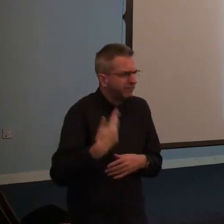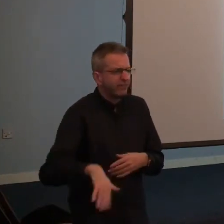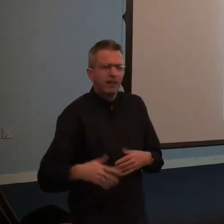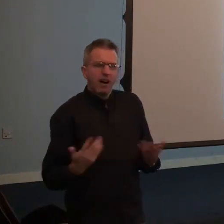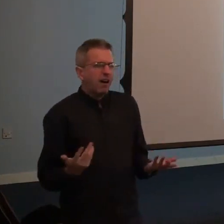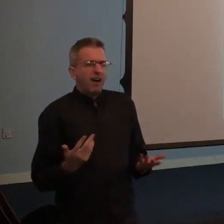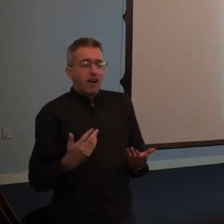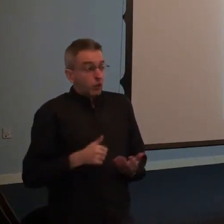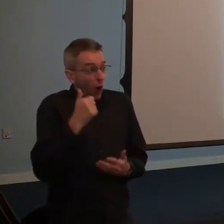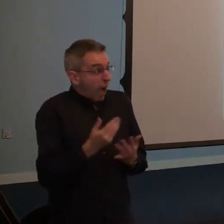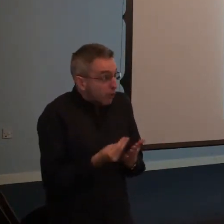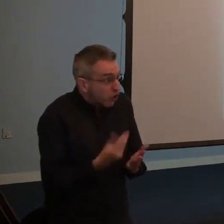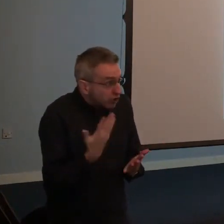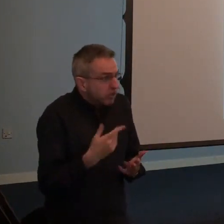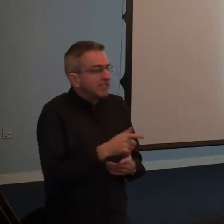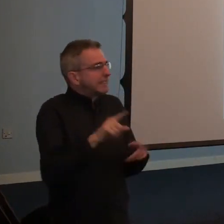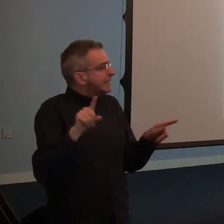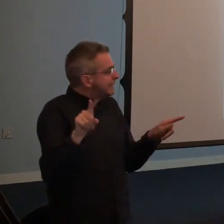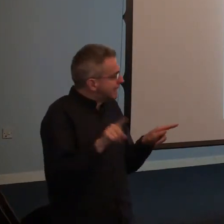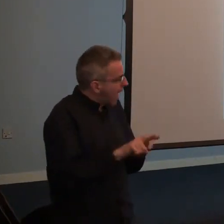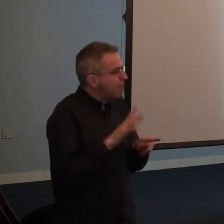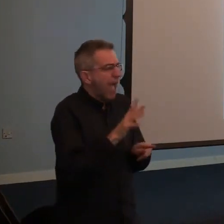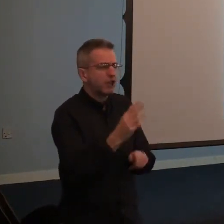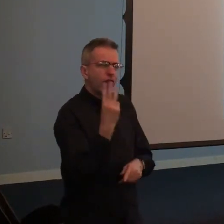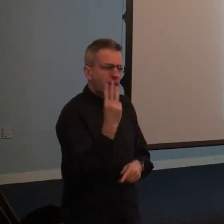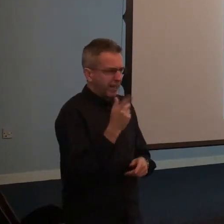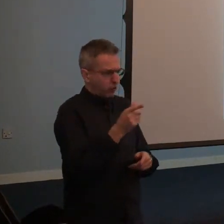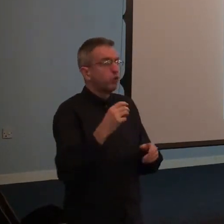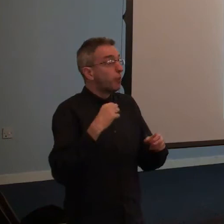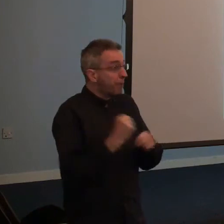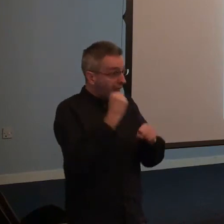And in that research, somebody had said, deafness is a terrible, terrible thing.